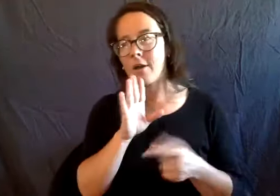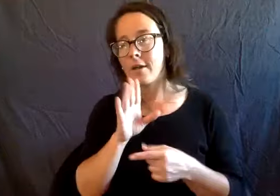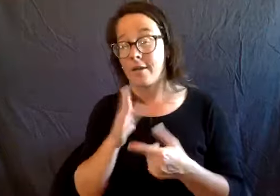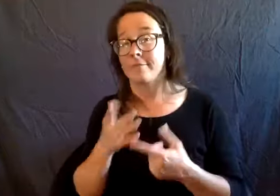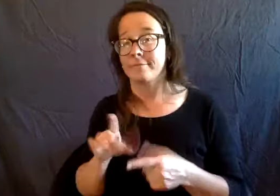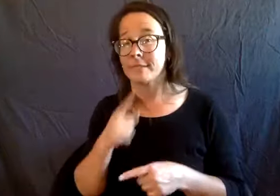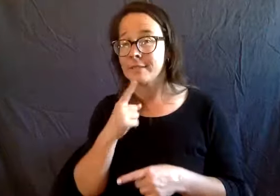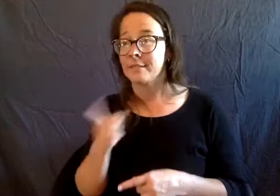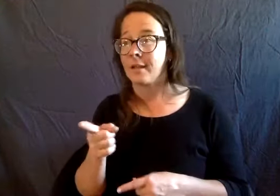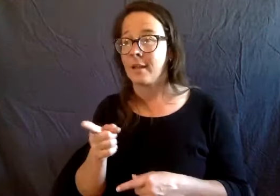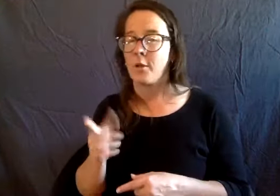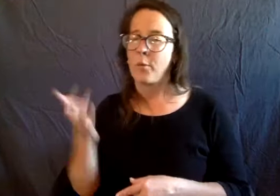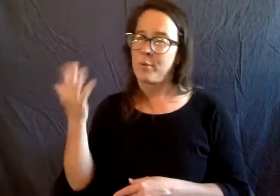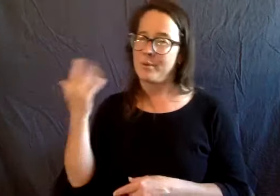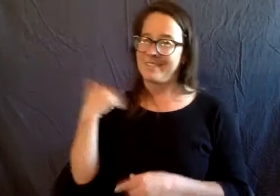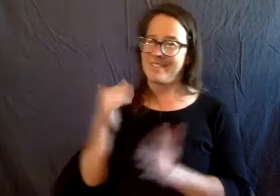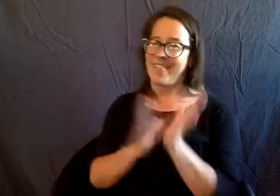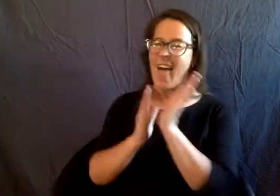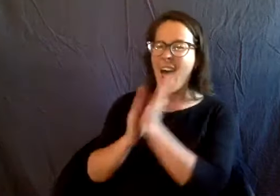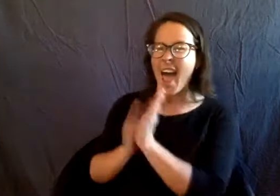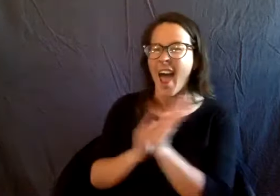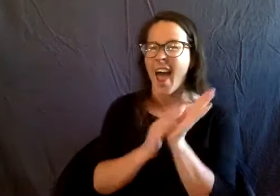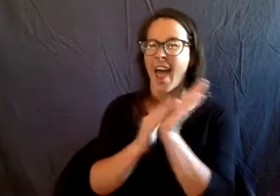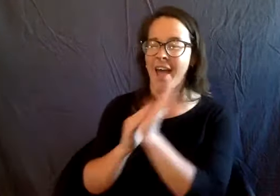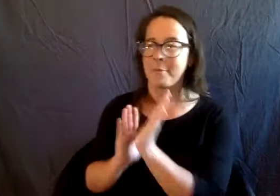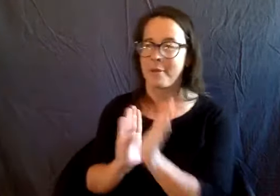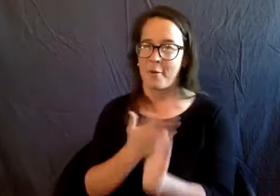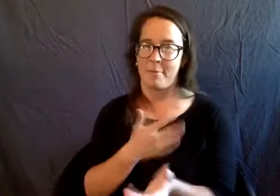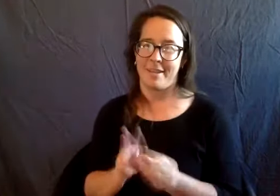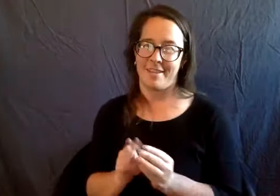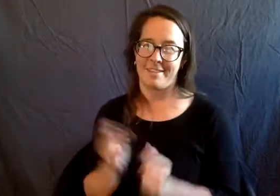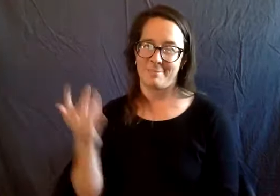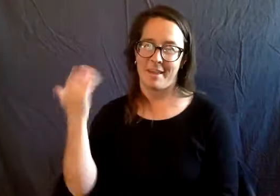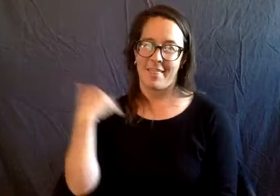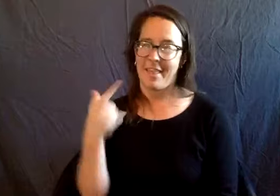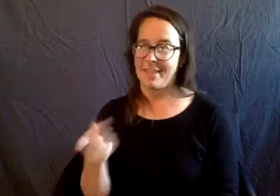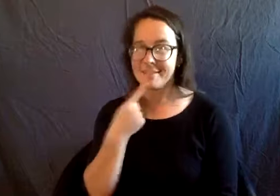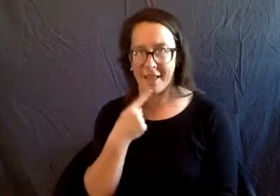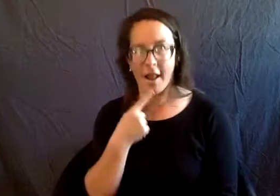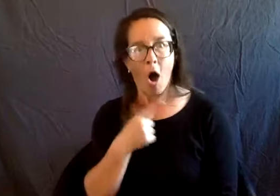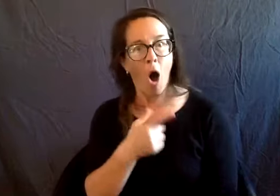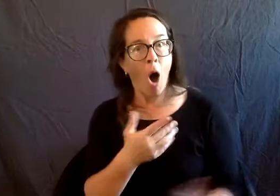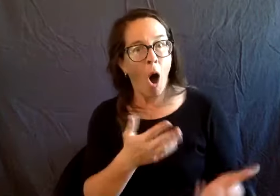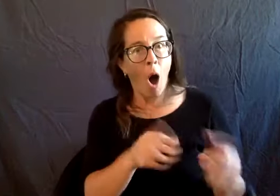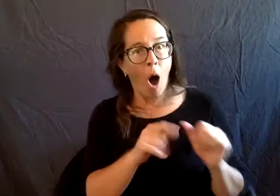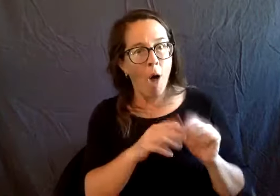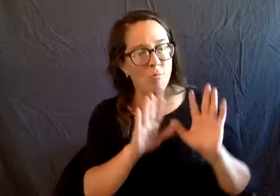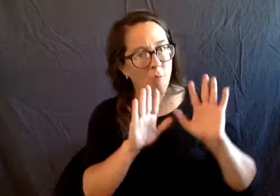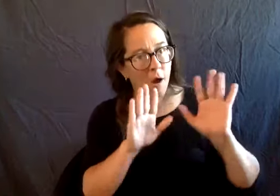and we used to clap at our meetings back then. They all clapped, and they said, keep coming back. Thank you